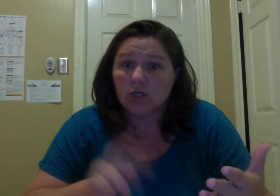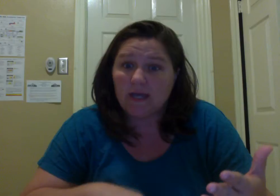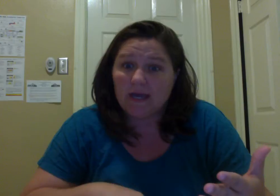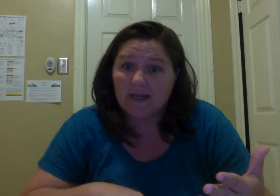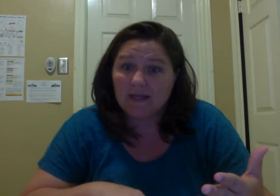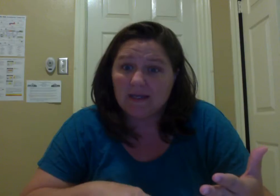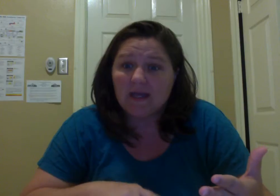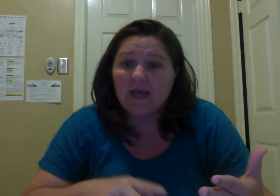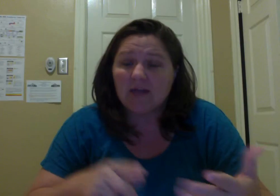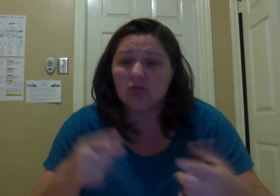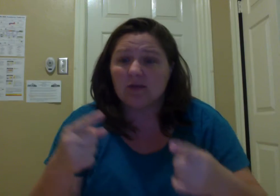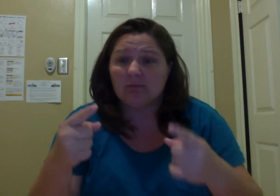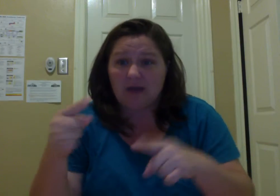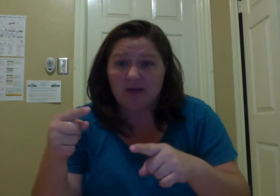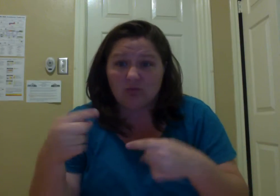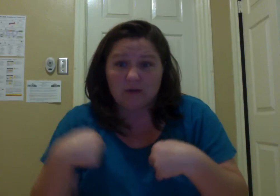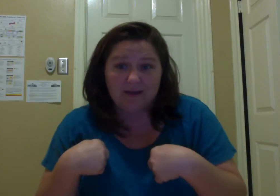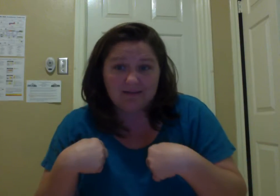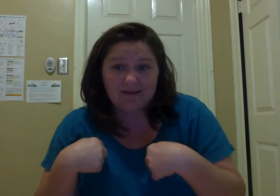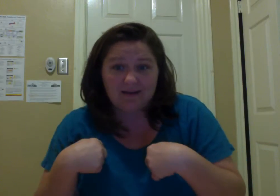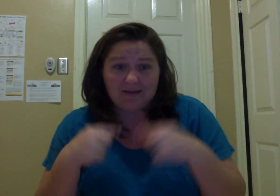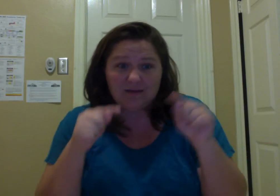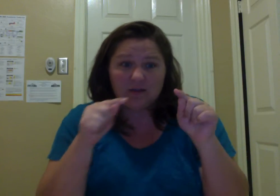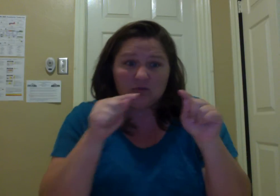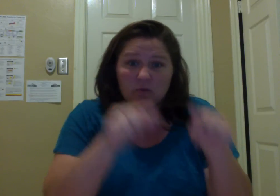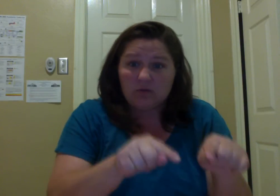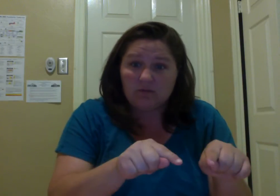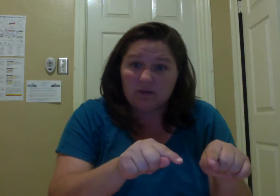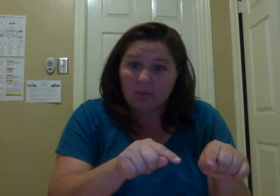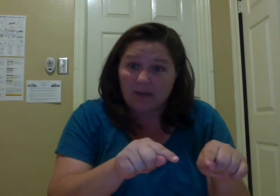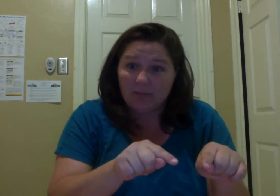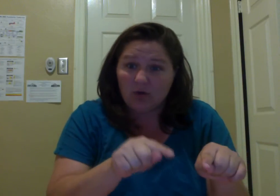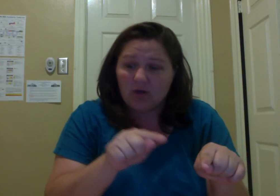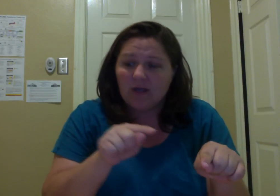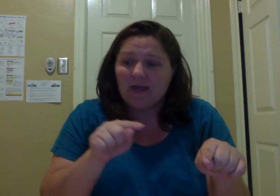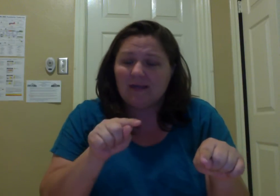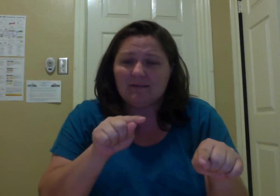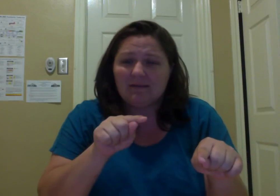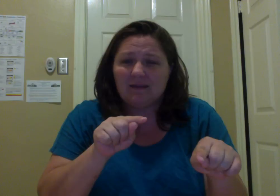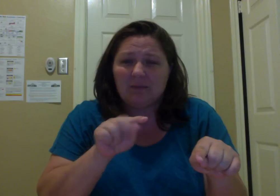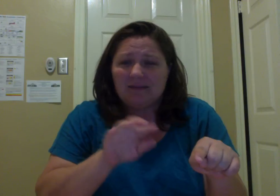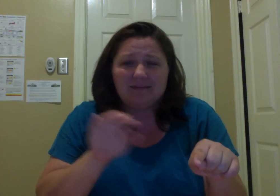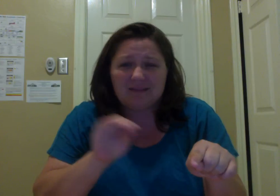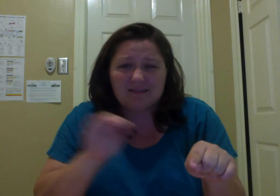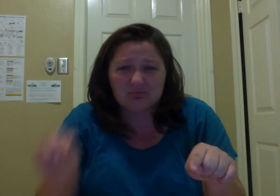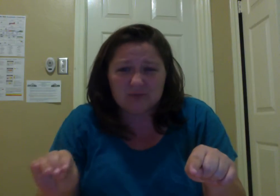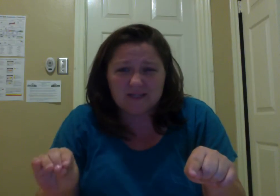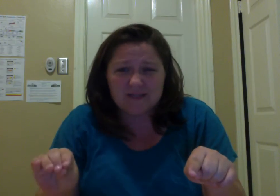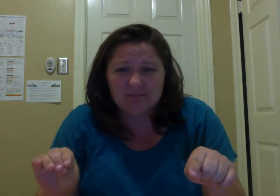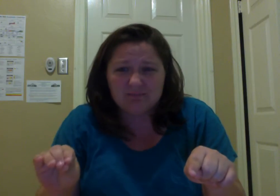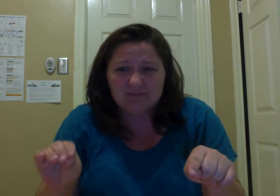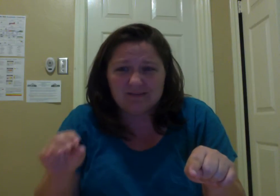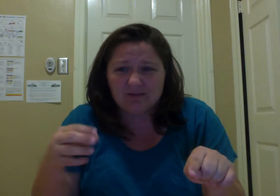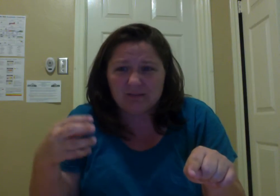at it and you can match what I sign to what you see on paper. Because it doesn't really necessarily